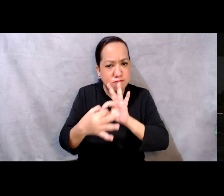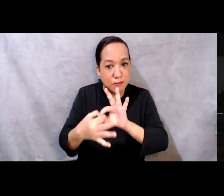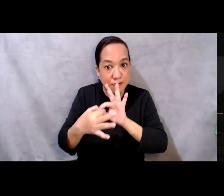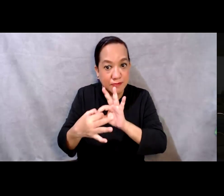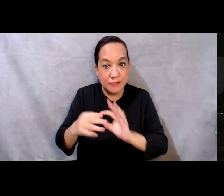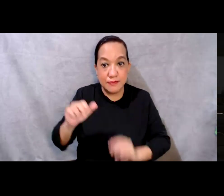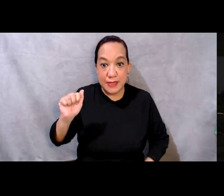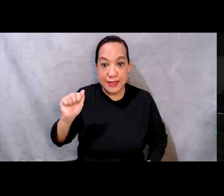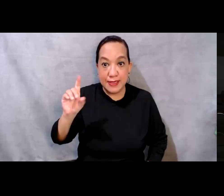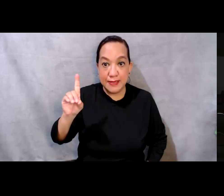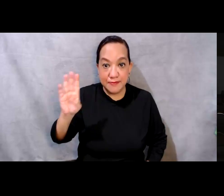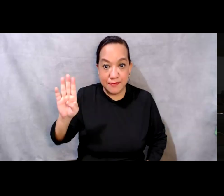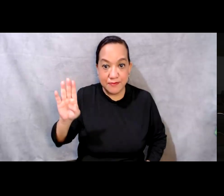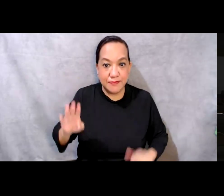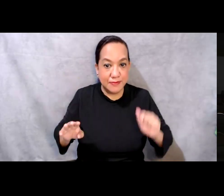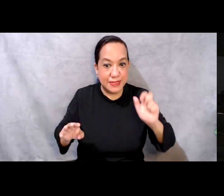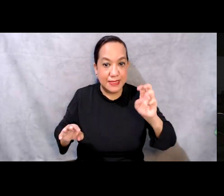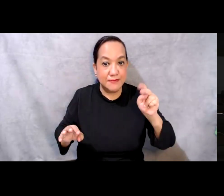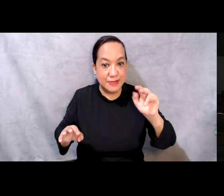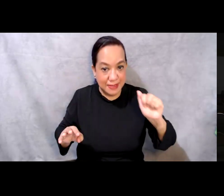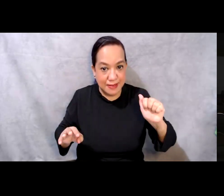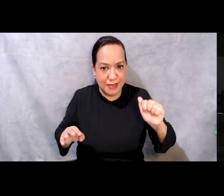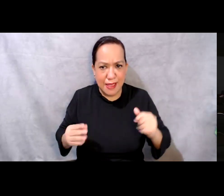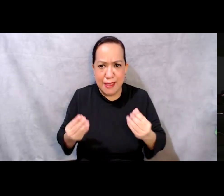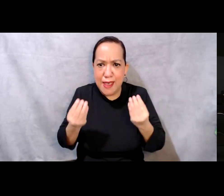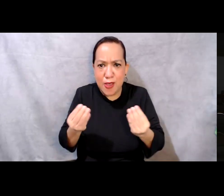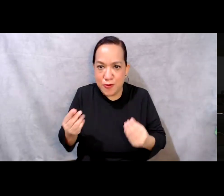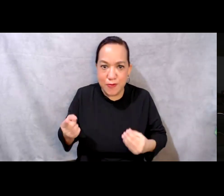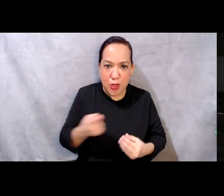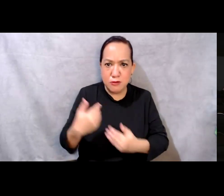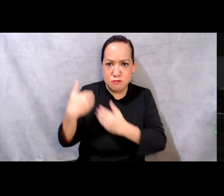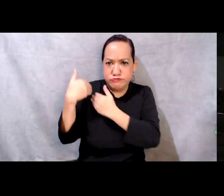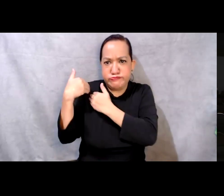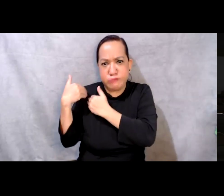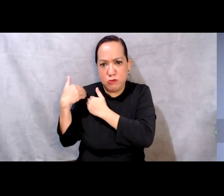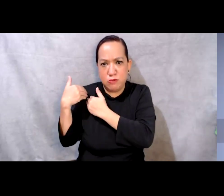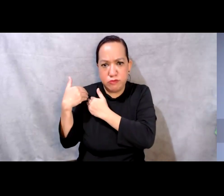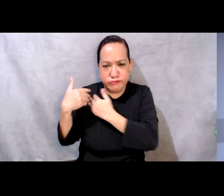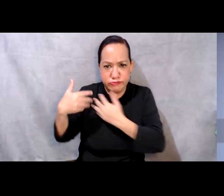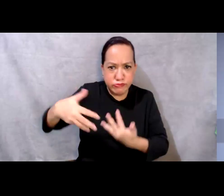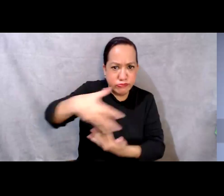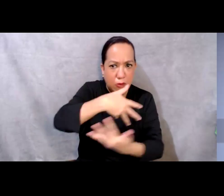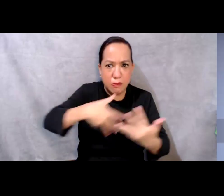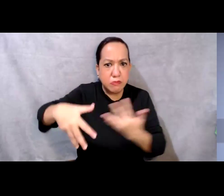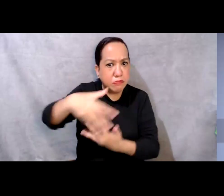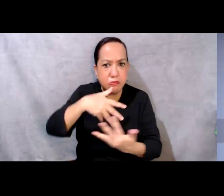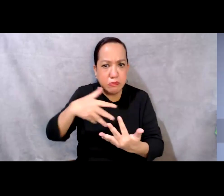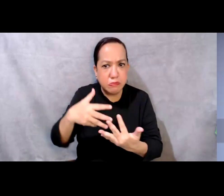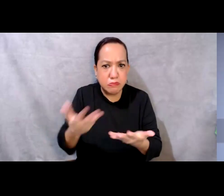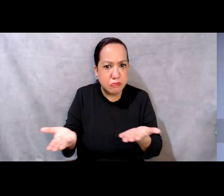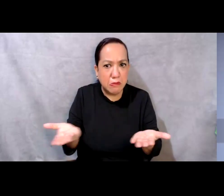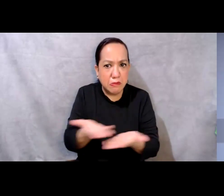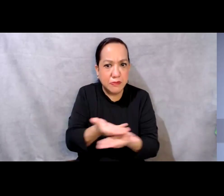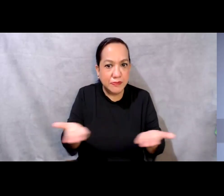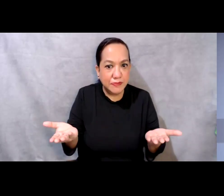accountability fit in this agenda? Thank you. So I think we have 3 questions for now, and maybe we can take that and